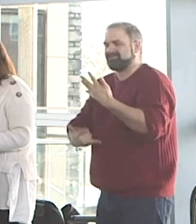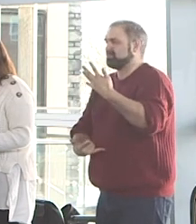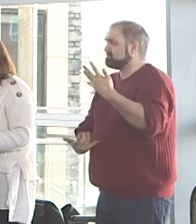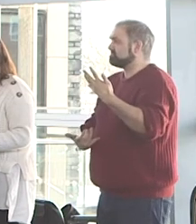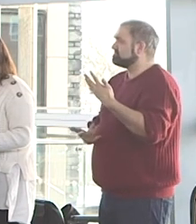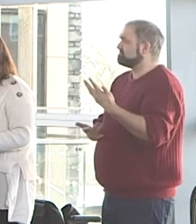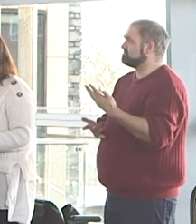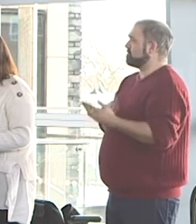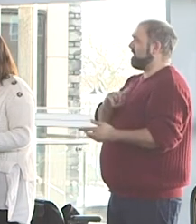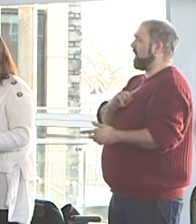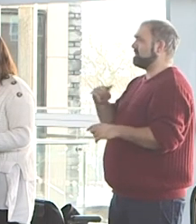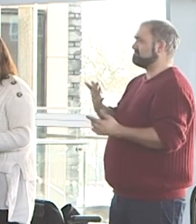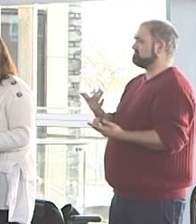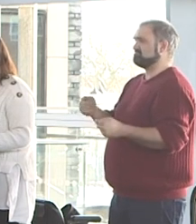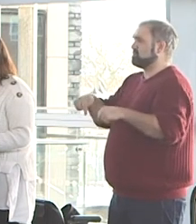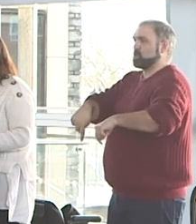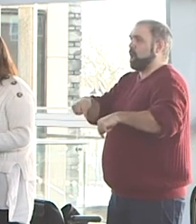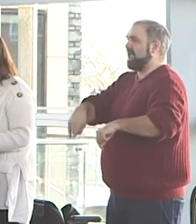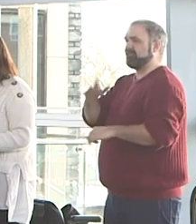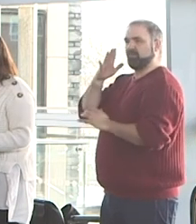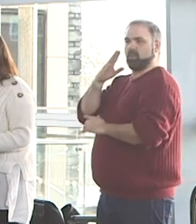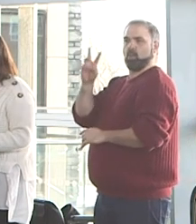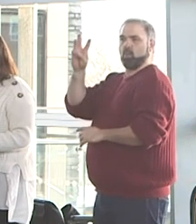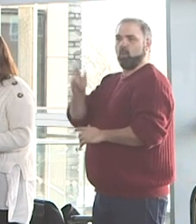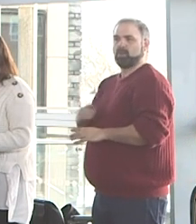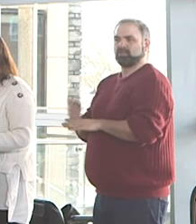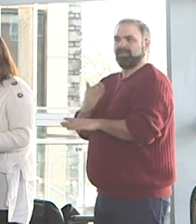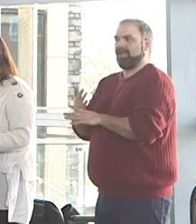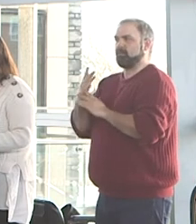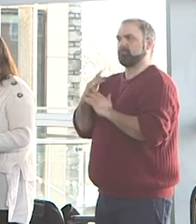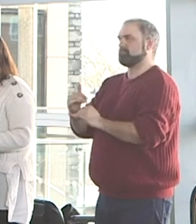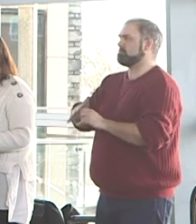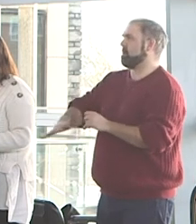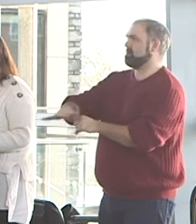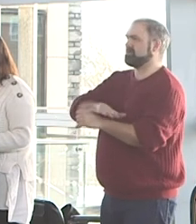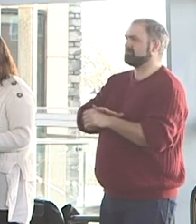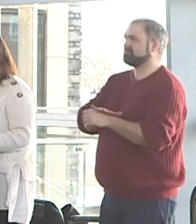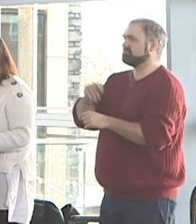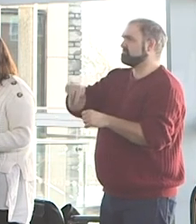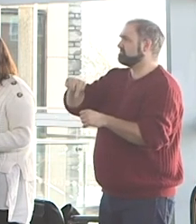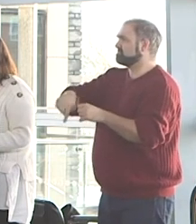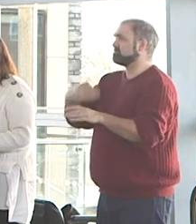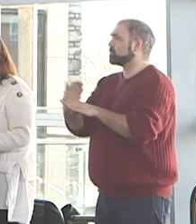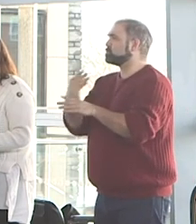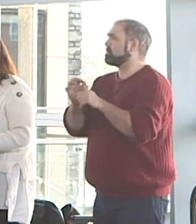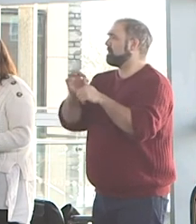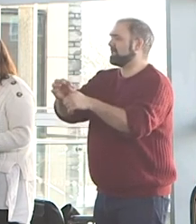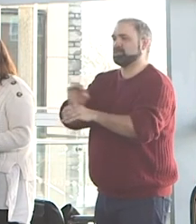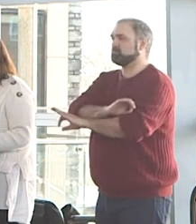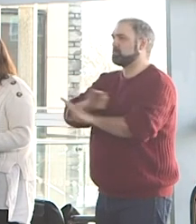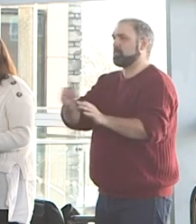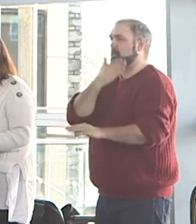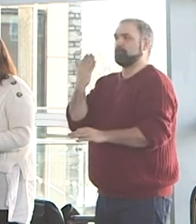job interviews, as they were strangers to the Welsh labor market. The Home Office does not offer support and advice in the job application process,